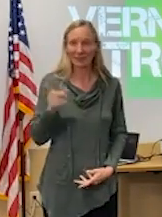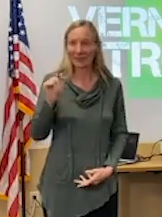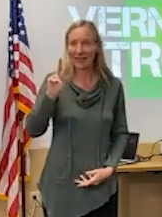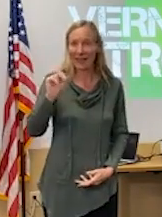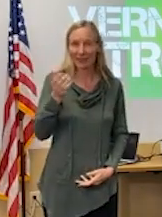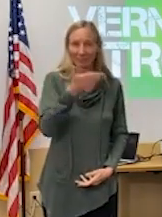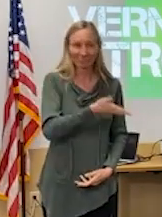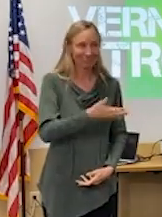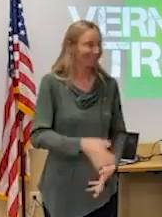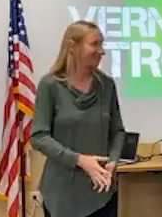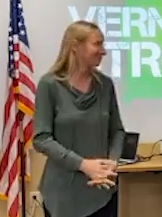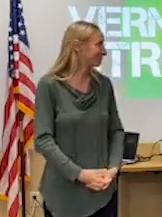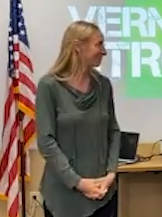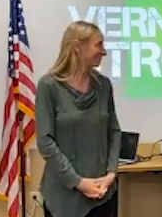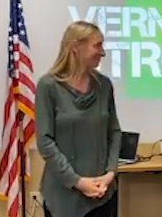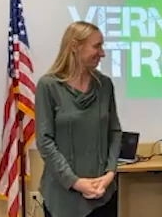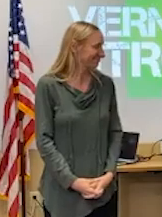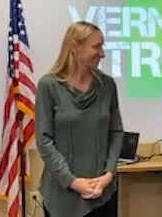Okay, sorry.